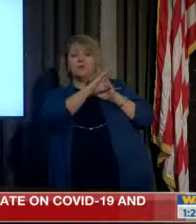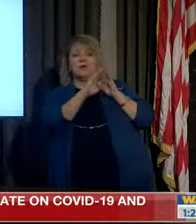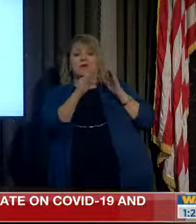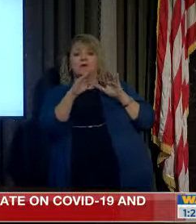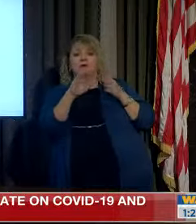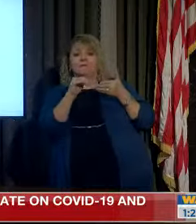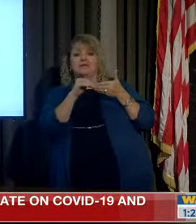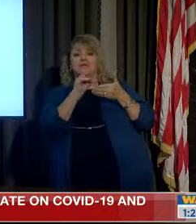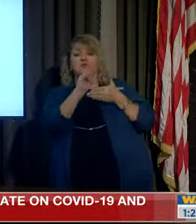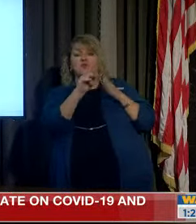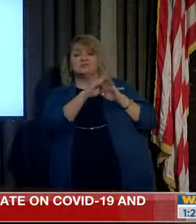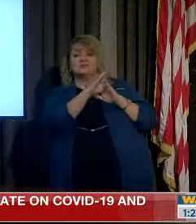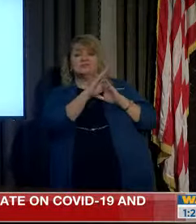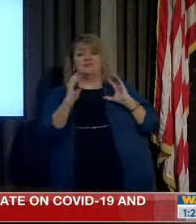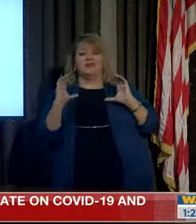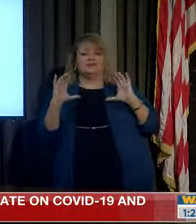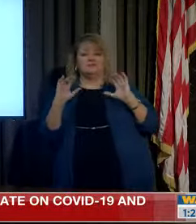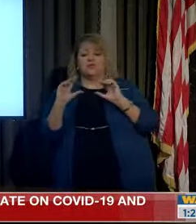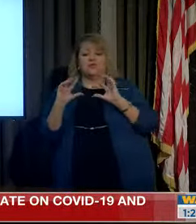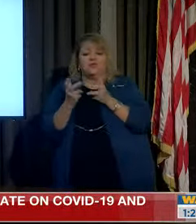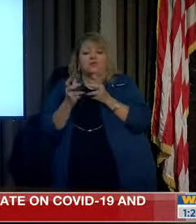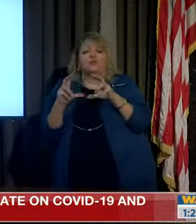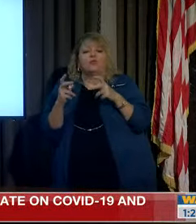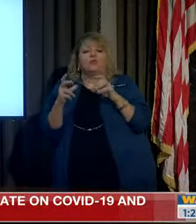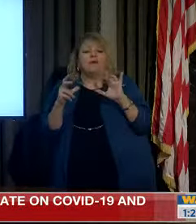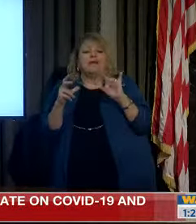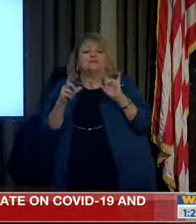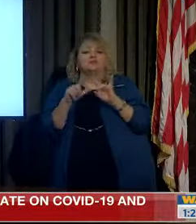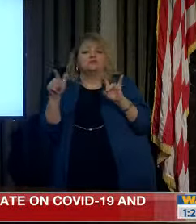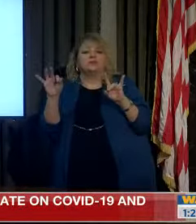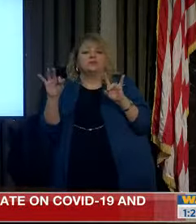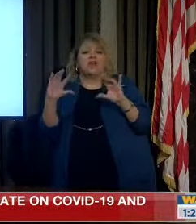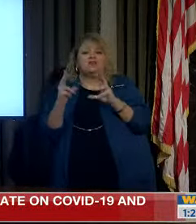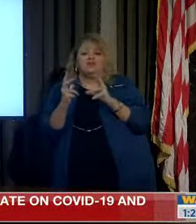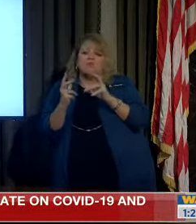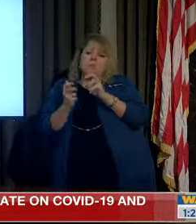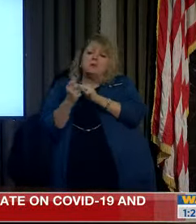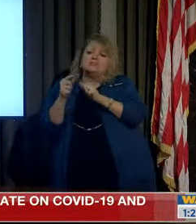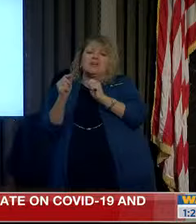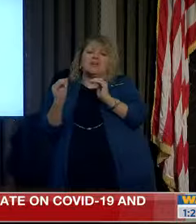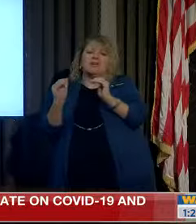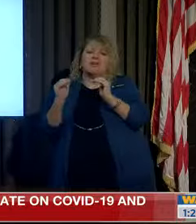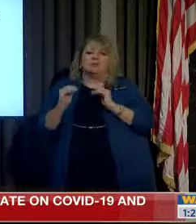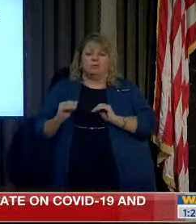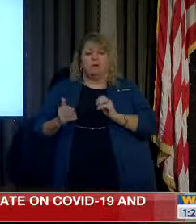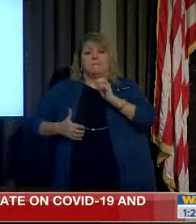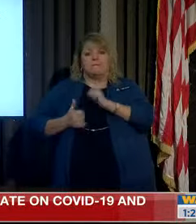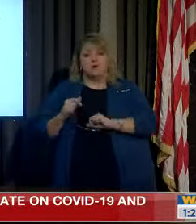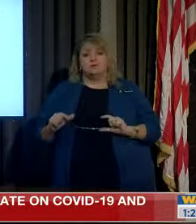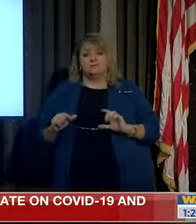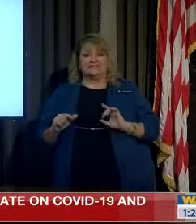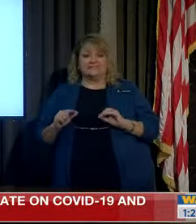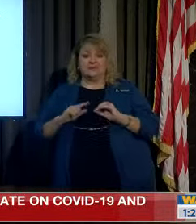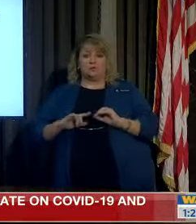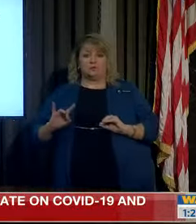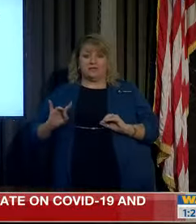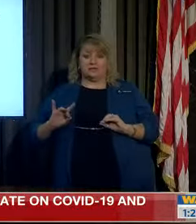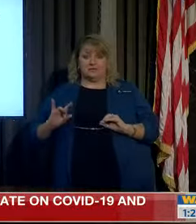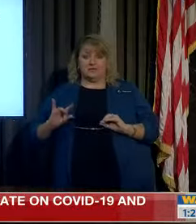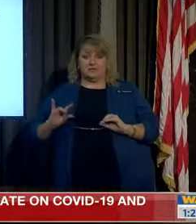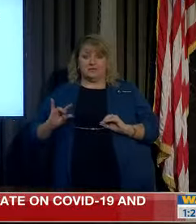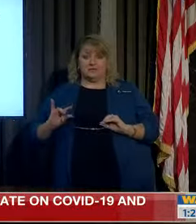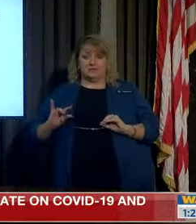mid-August, it gets overtaken by kids below the age of 18. And then if you go to the next slide, I've zoomed in specifically